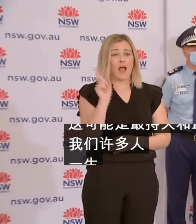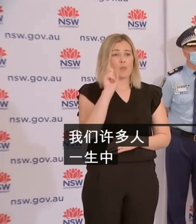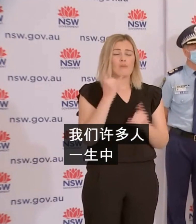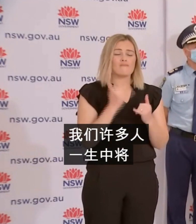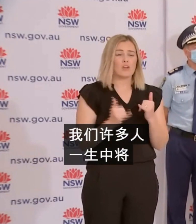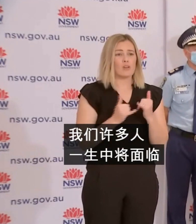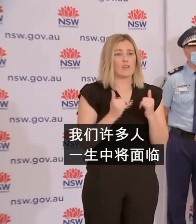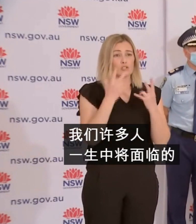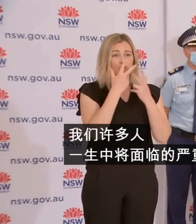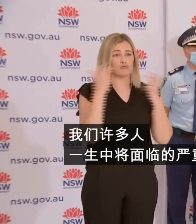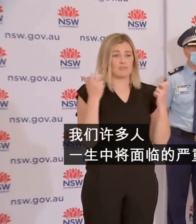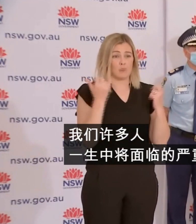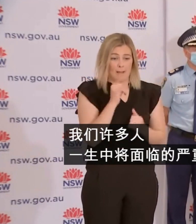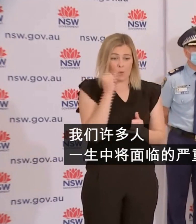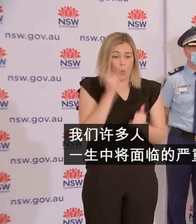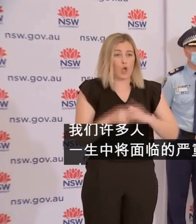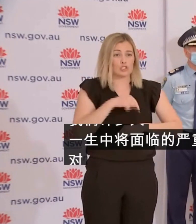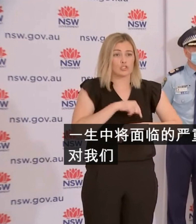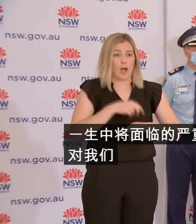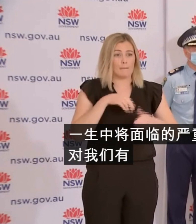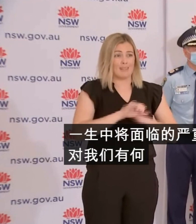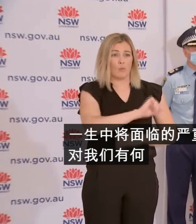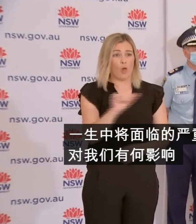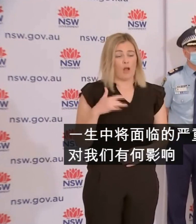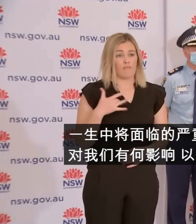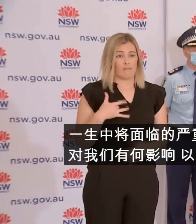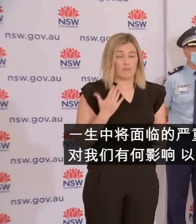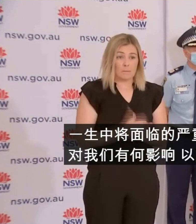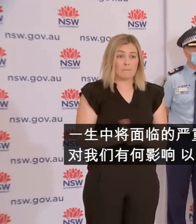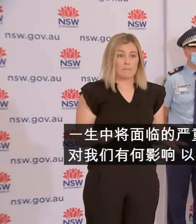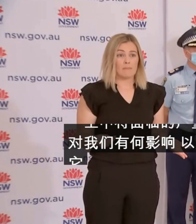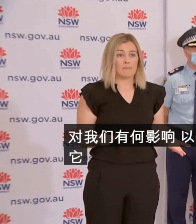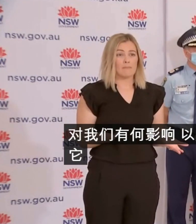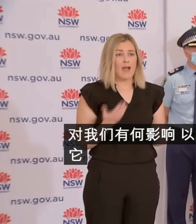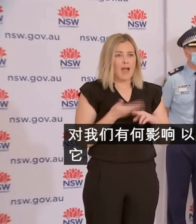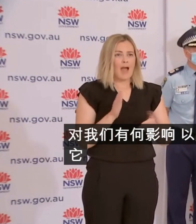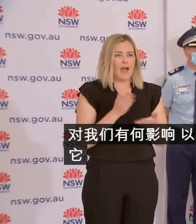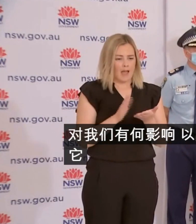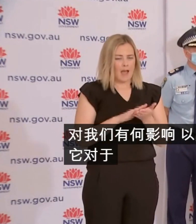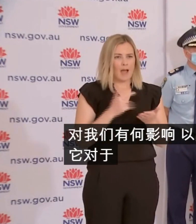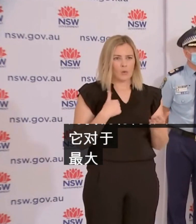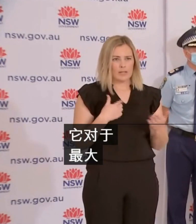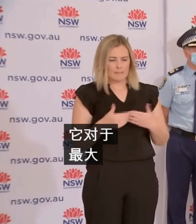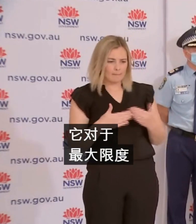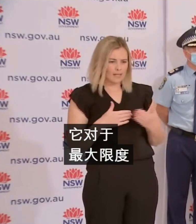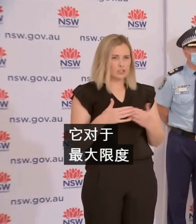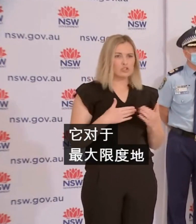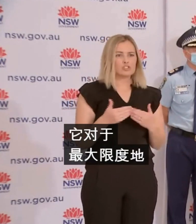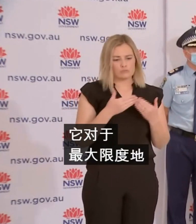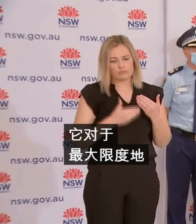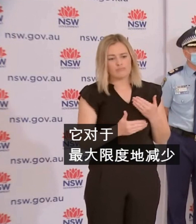us are going to face in our lifetimes. And how this impacts on us and how we manage it is going to be really important in